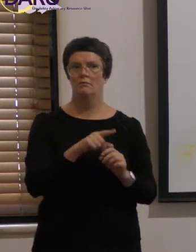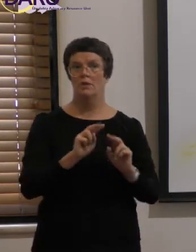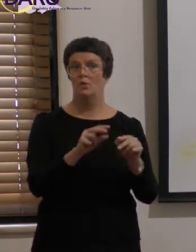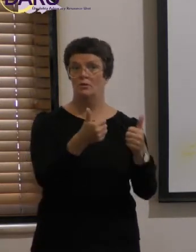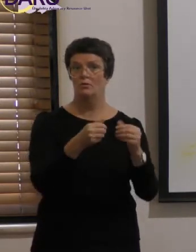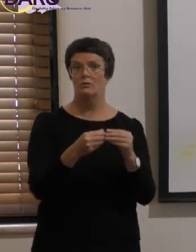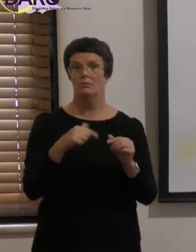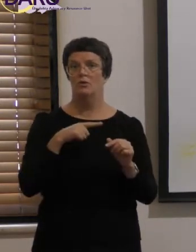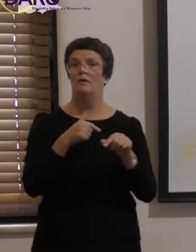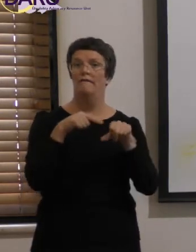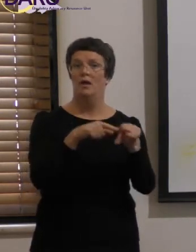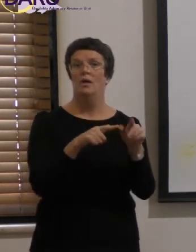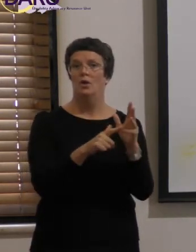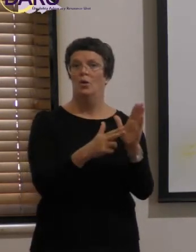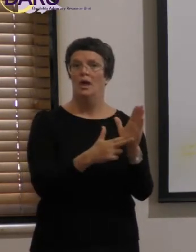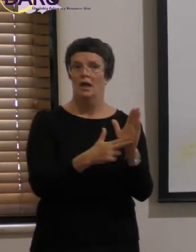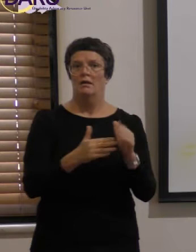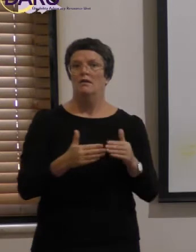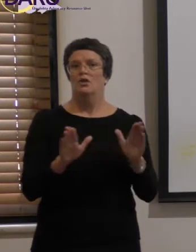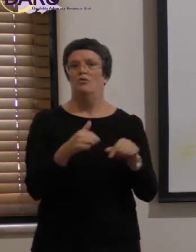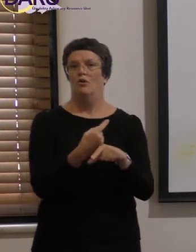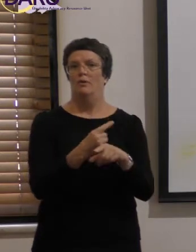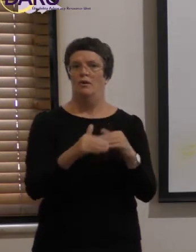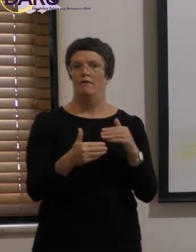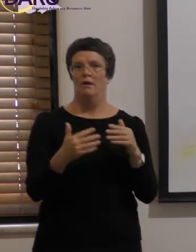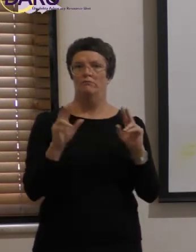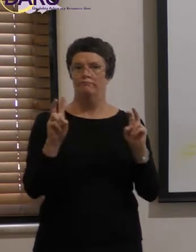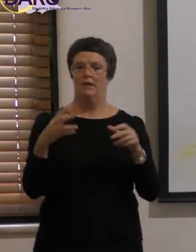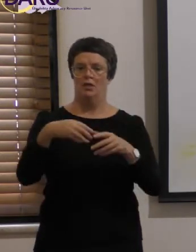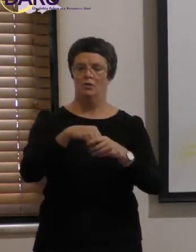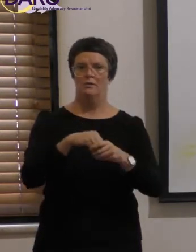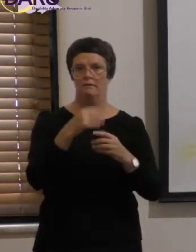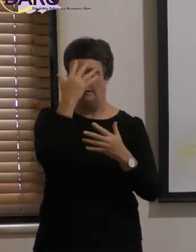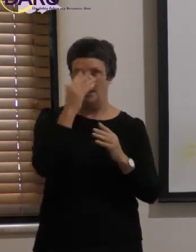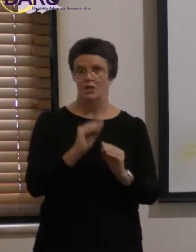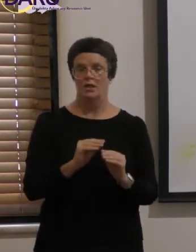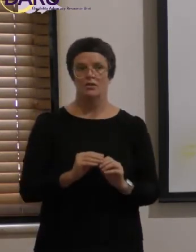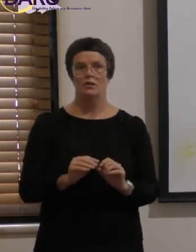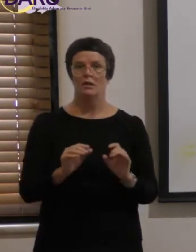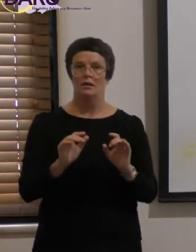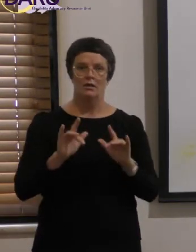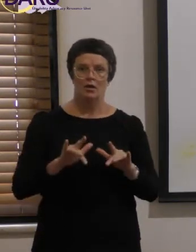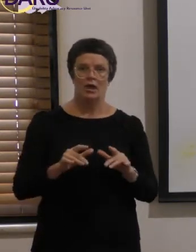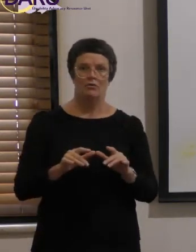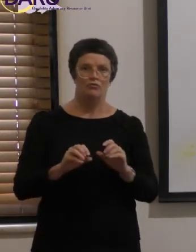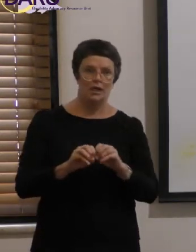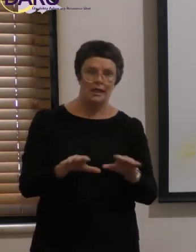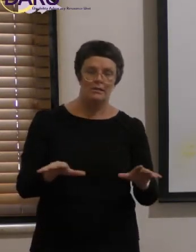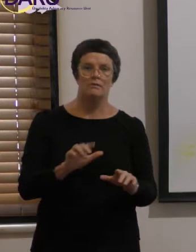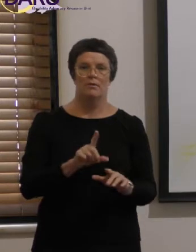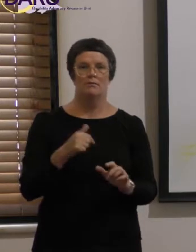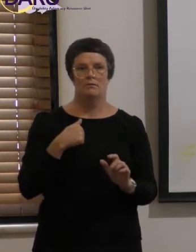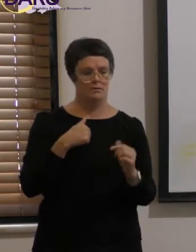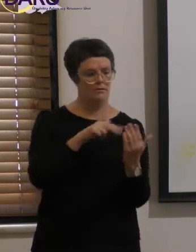UN General Comment of Inclusive Education, and that's not out yet, but I was really pleasantly surprised to read that.